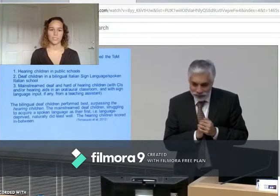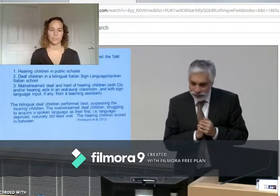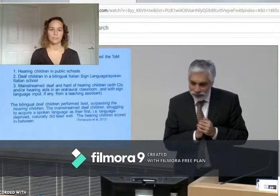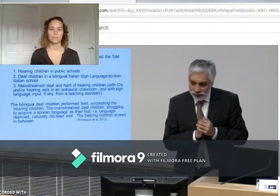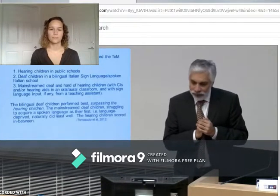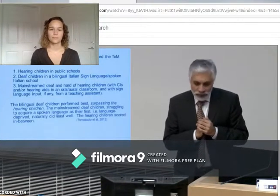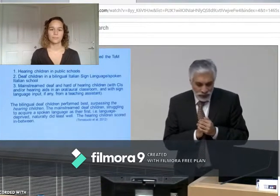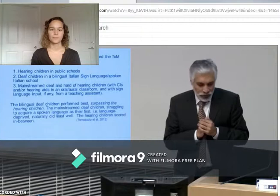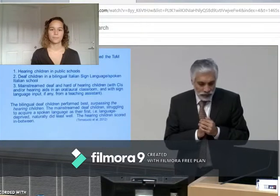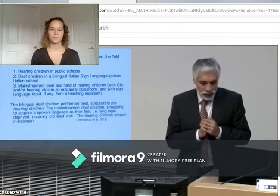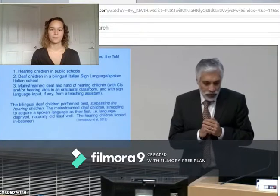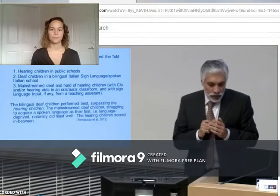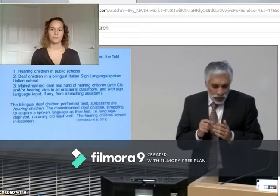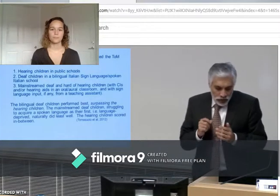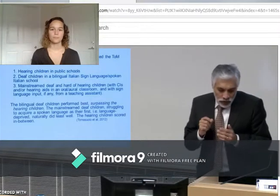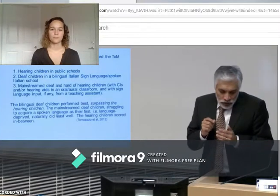Next slide.